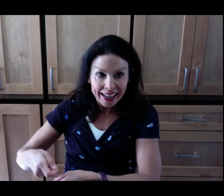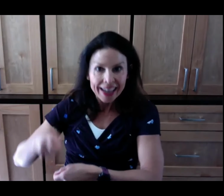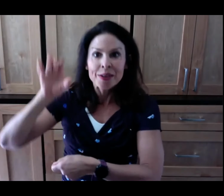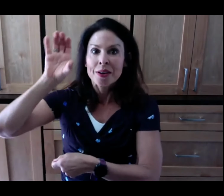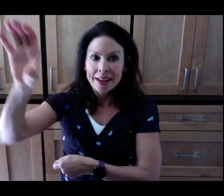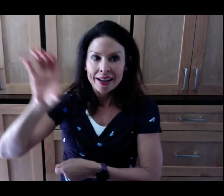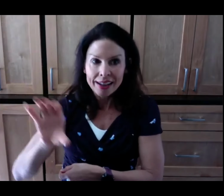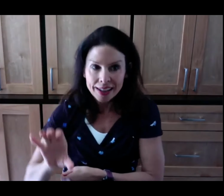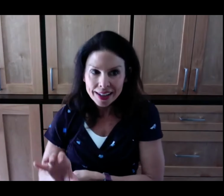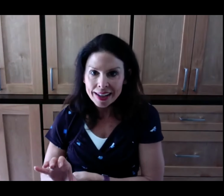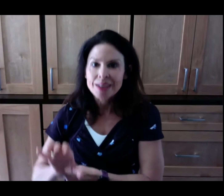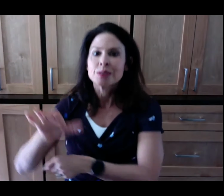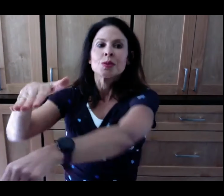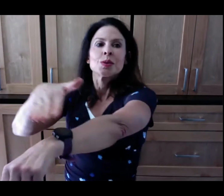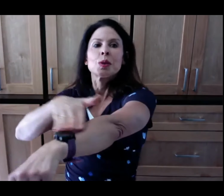you can replace those as needed also.